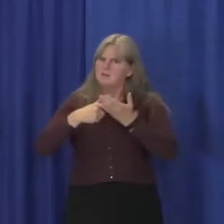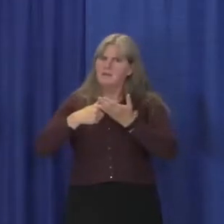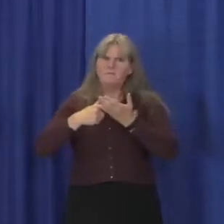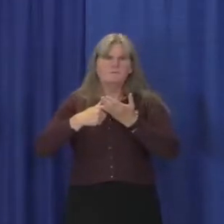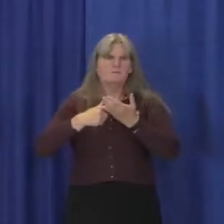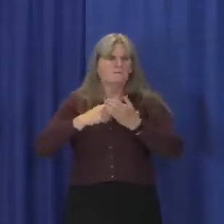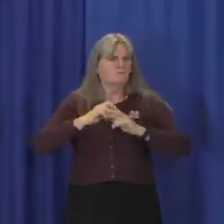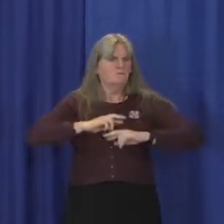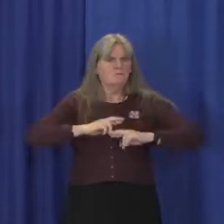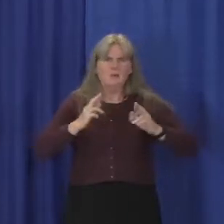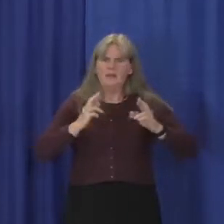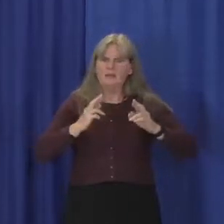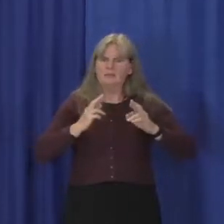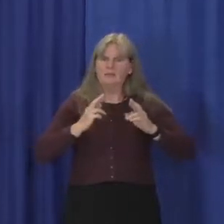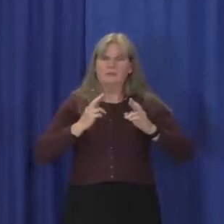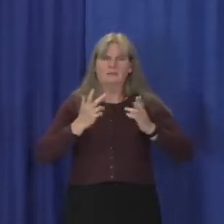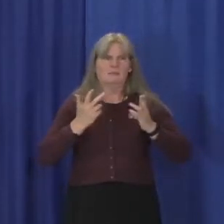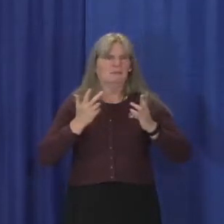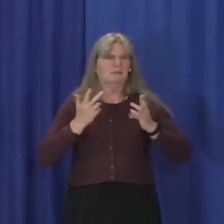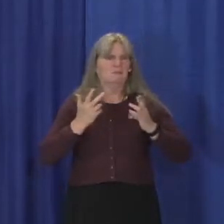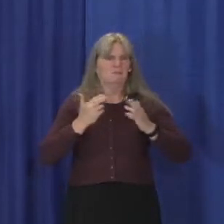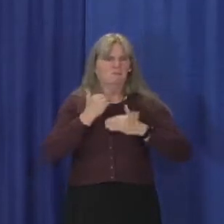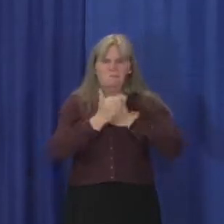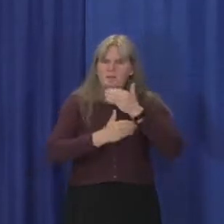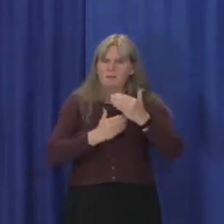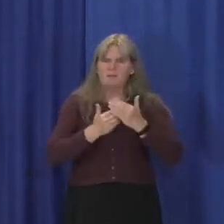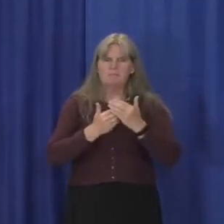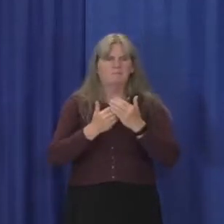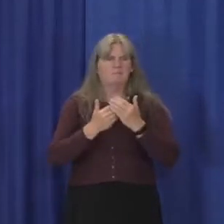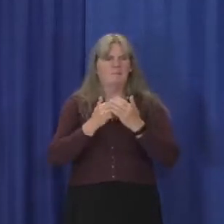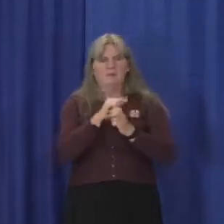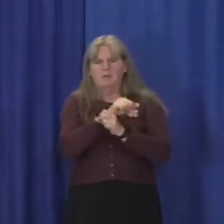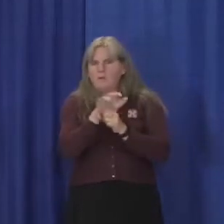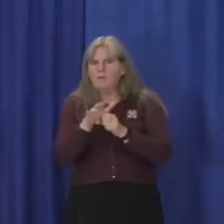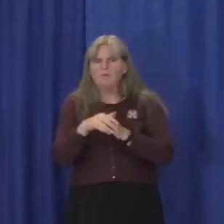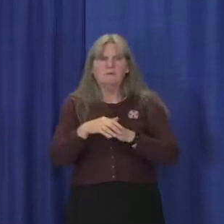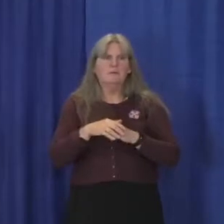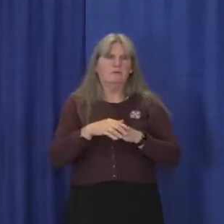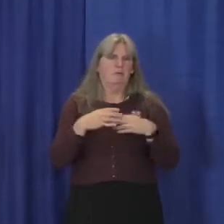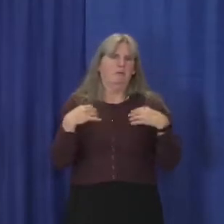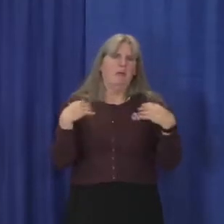our procedures, whether it be COVID-related, health-related, education-related.